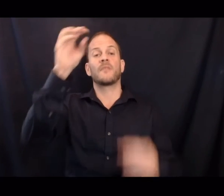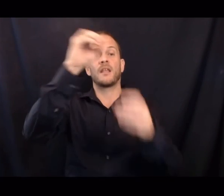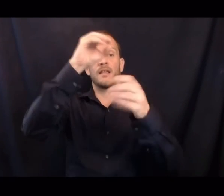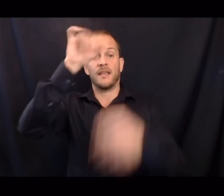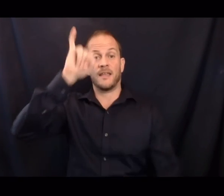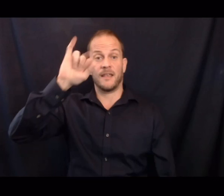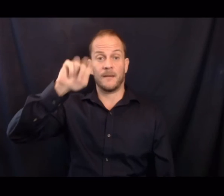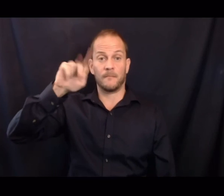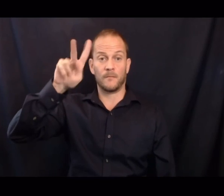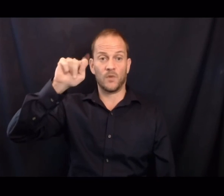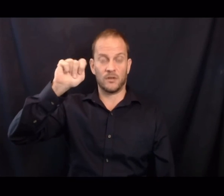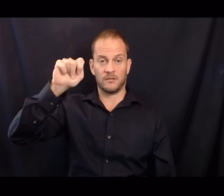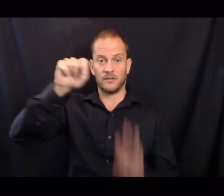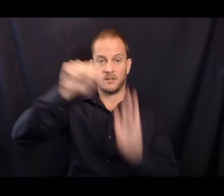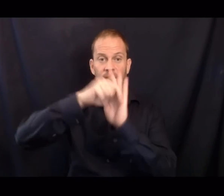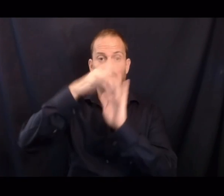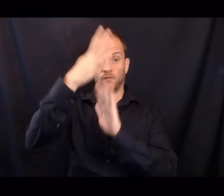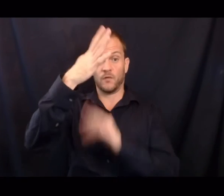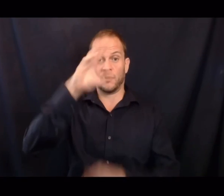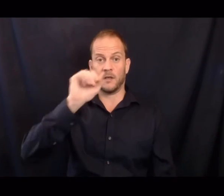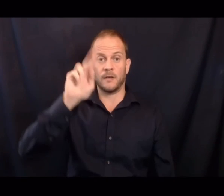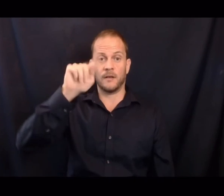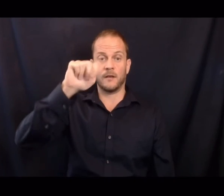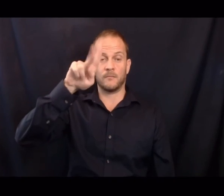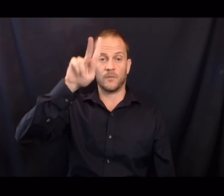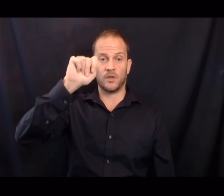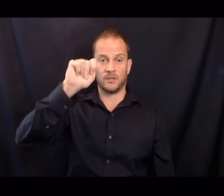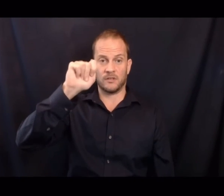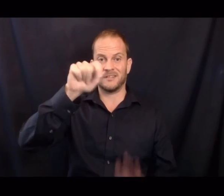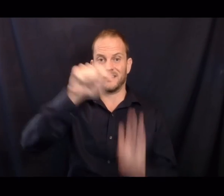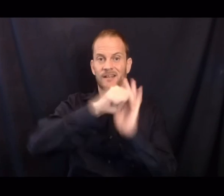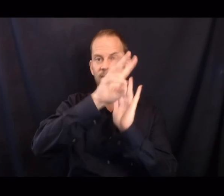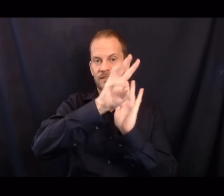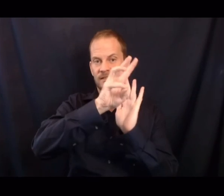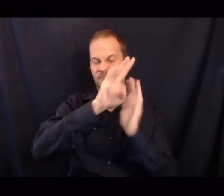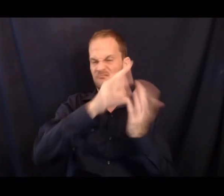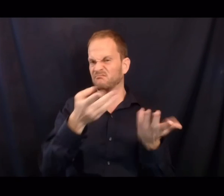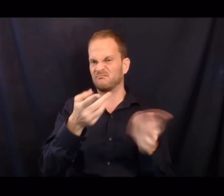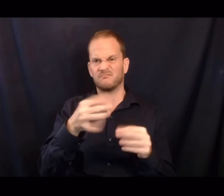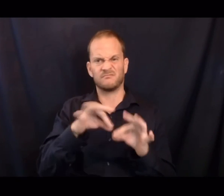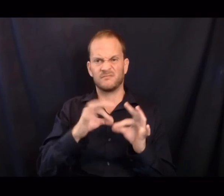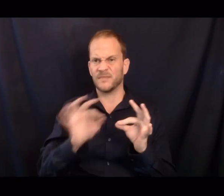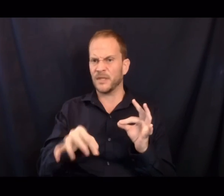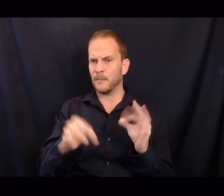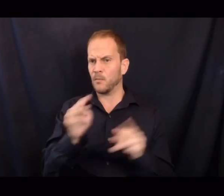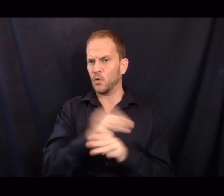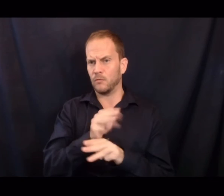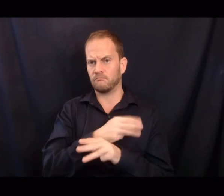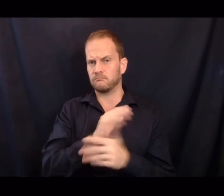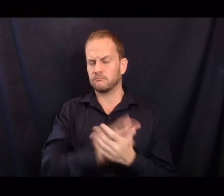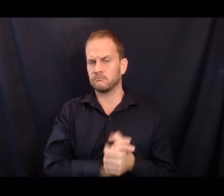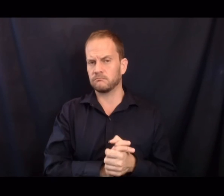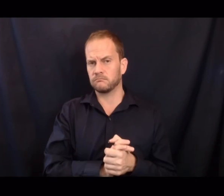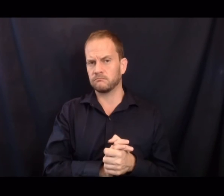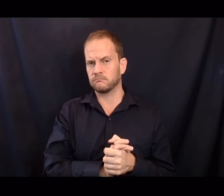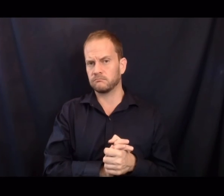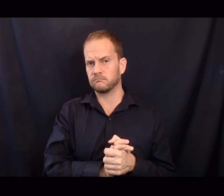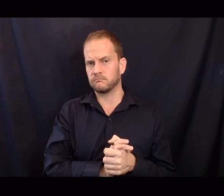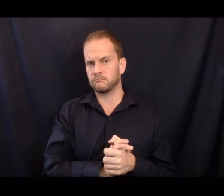just arithmetic. What happens is that when we use -6 as an